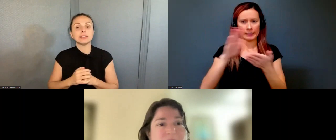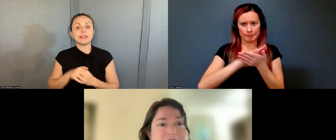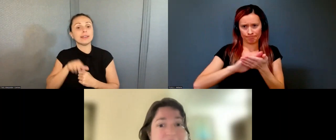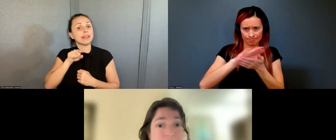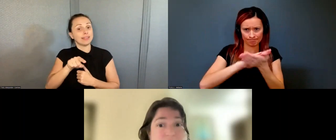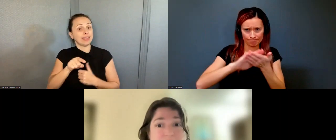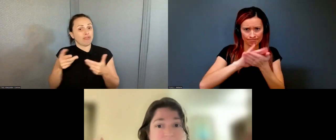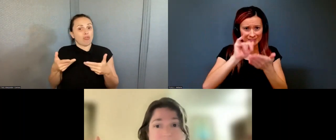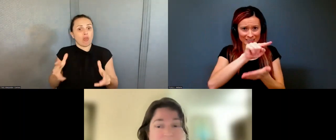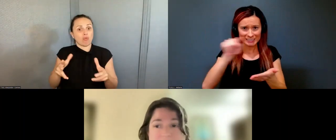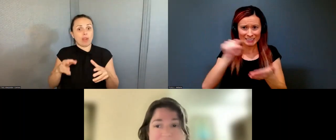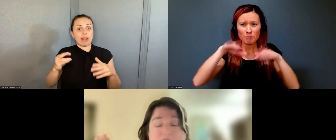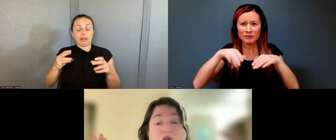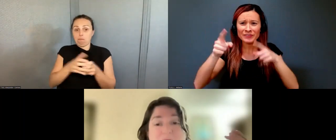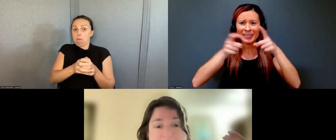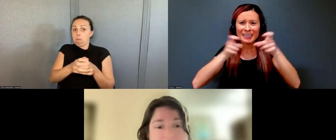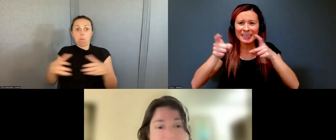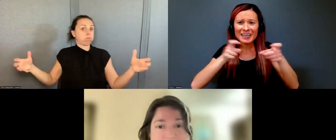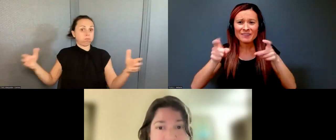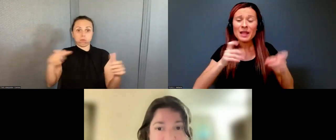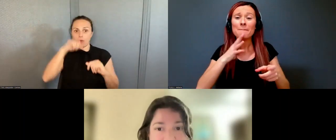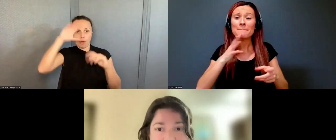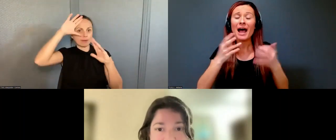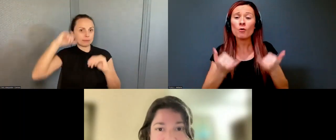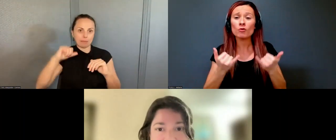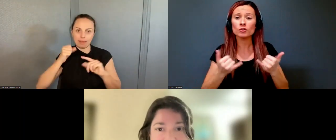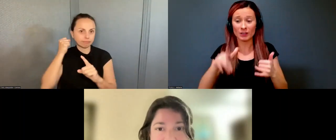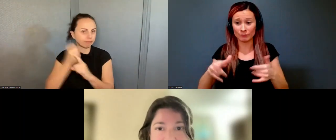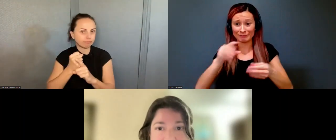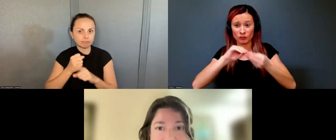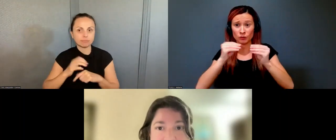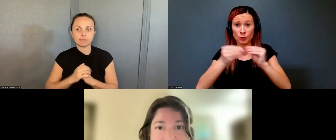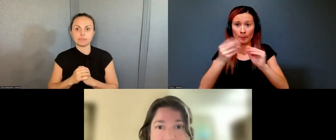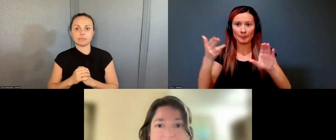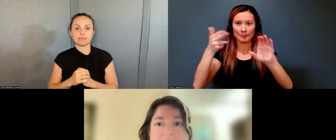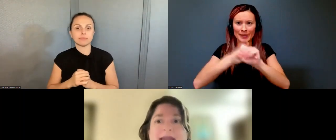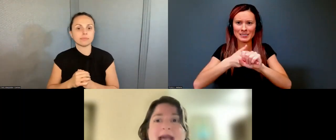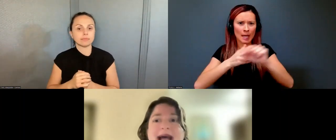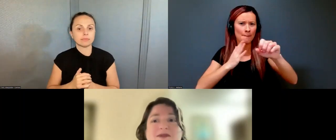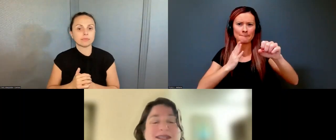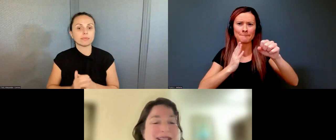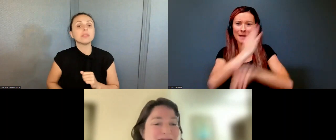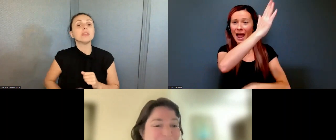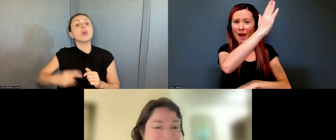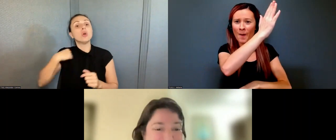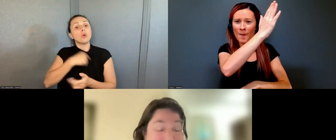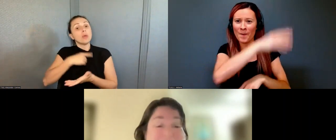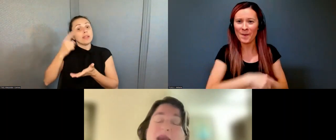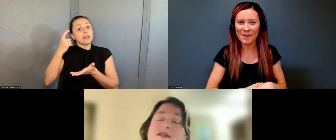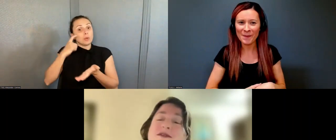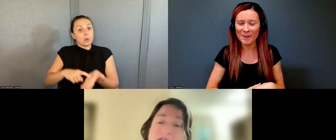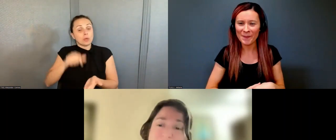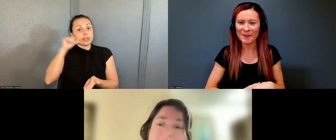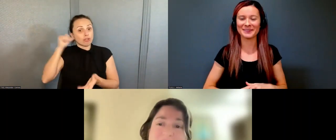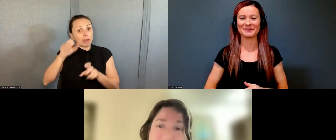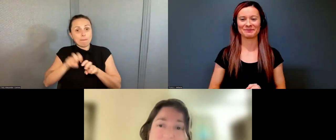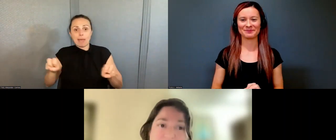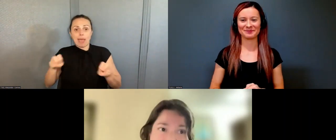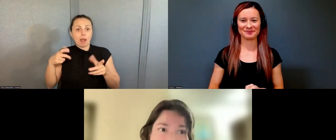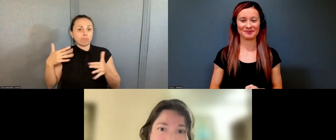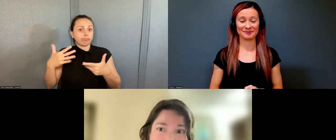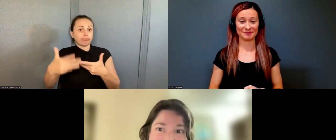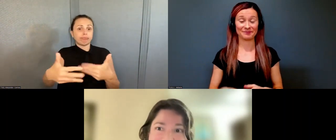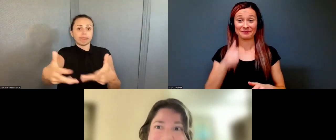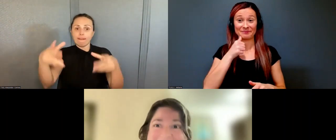This already grew far beyond our initial expectations. As we discovered yesterday, these panels do indeed